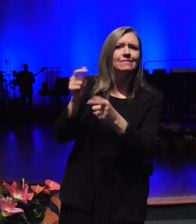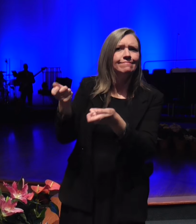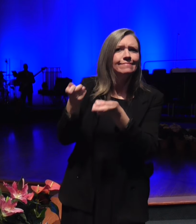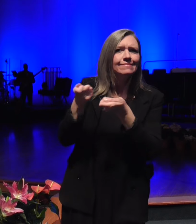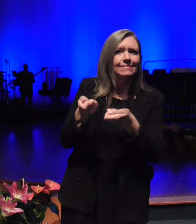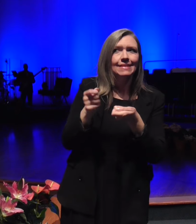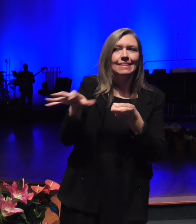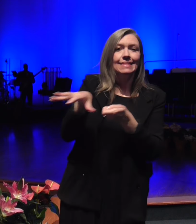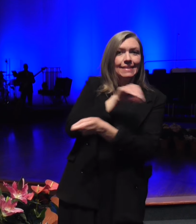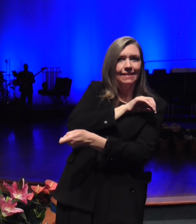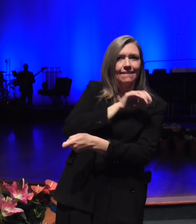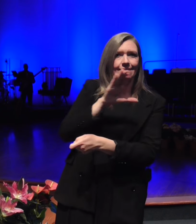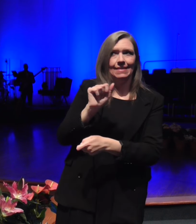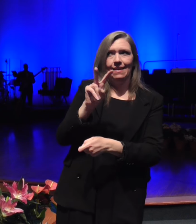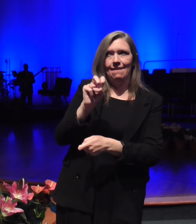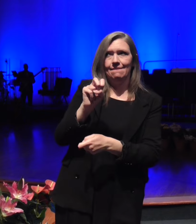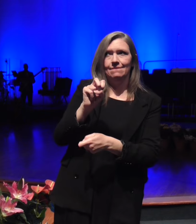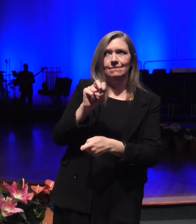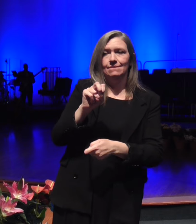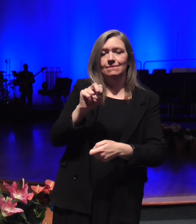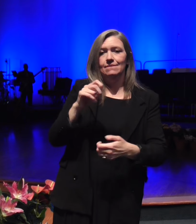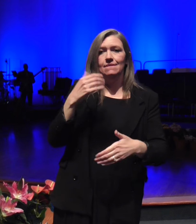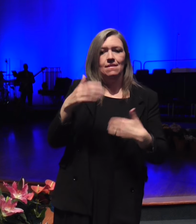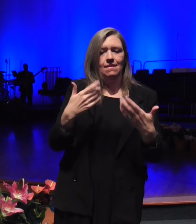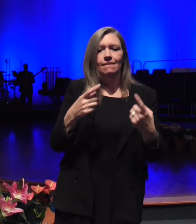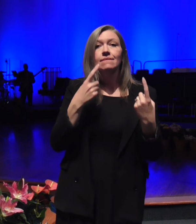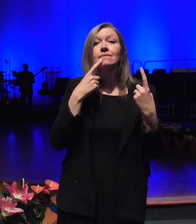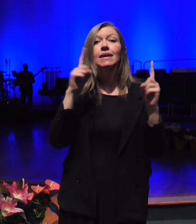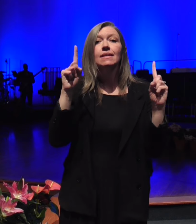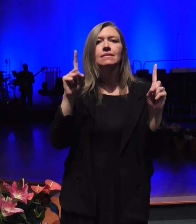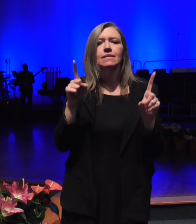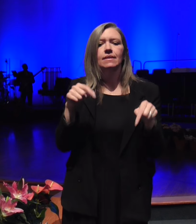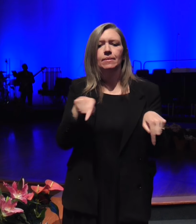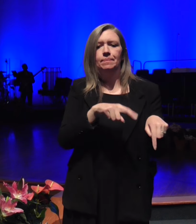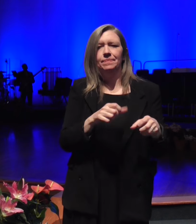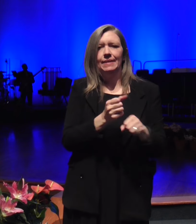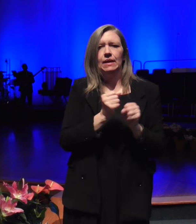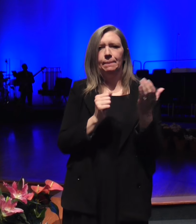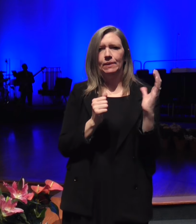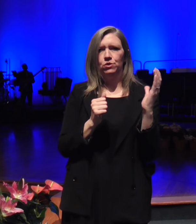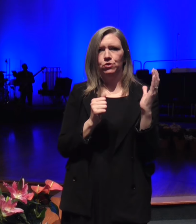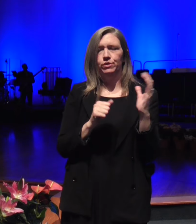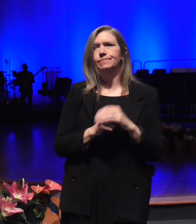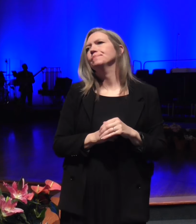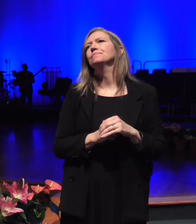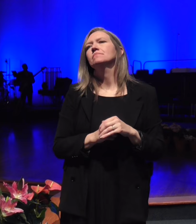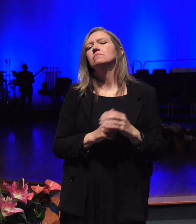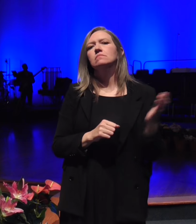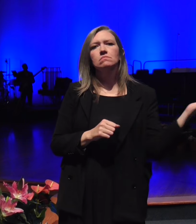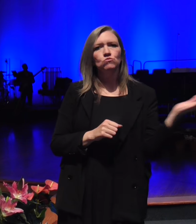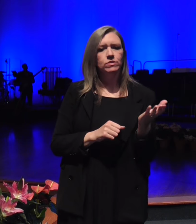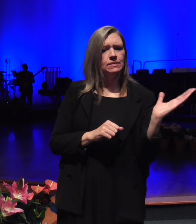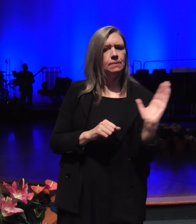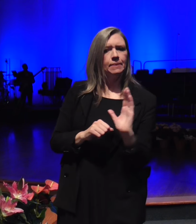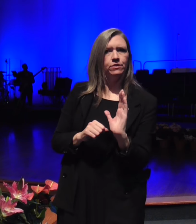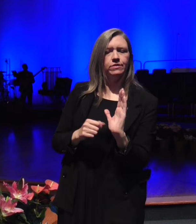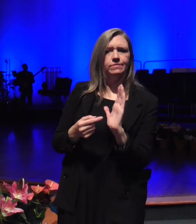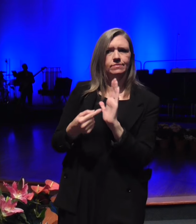the cave, until finally they get a mirror. They get a mirror and they shine it